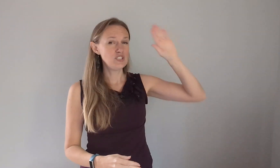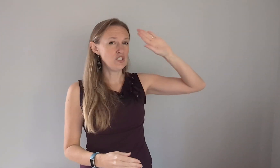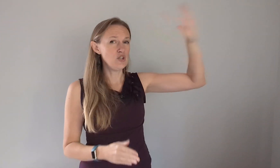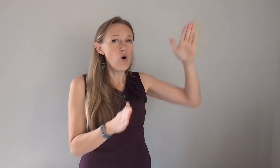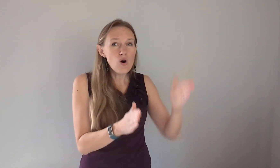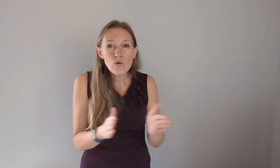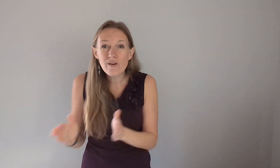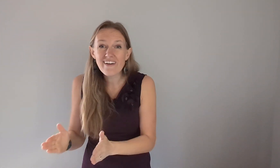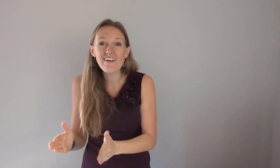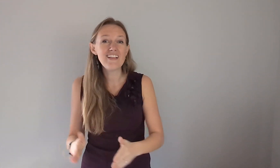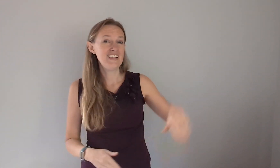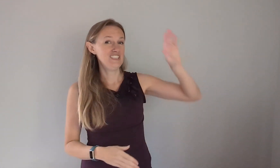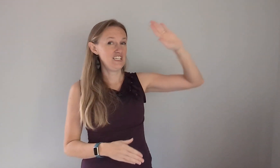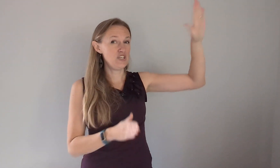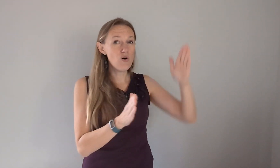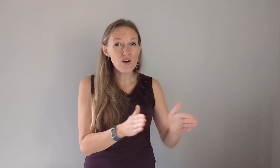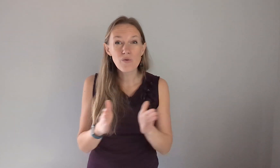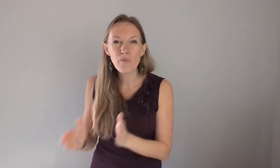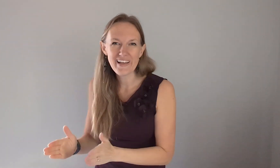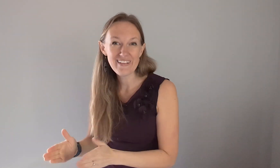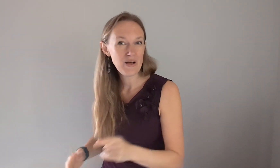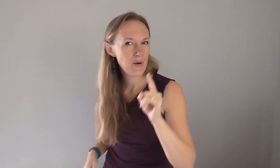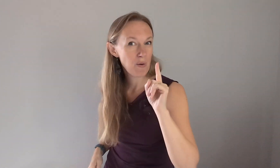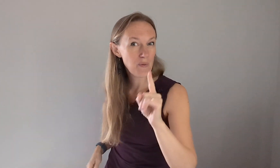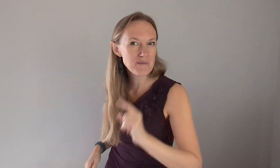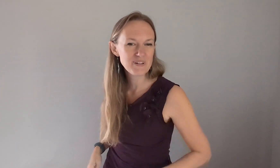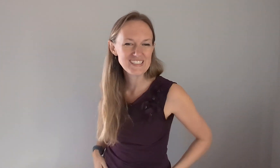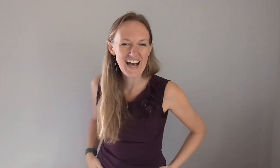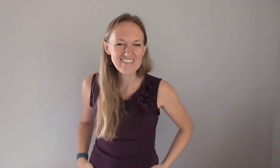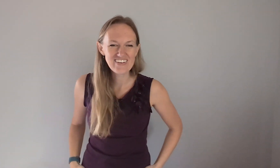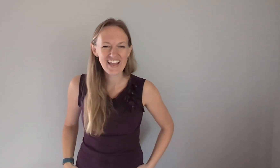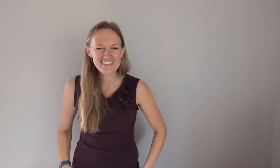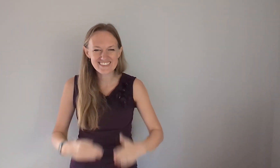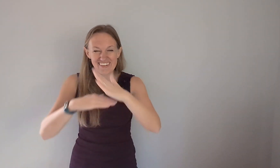to your will, to your will. One more time, okay? So